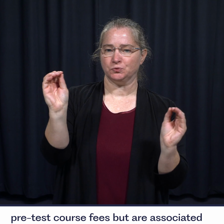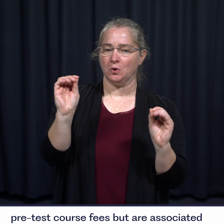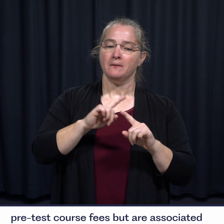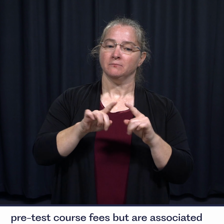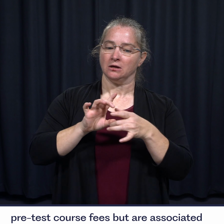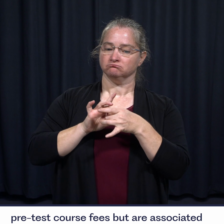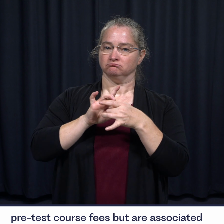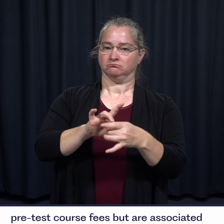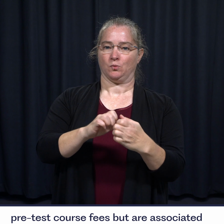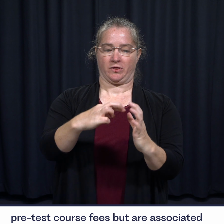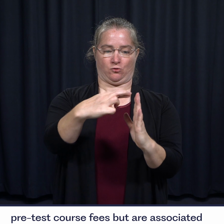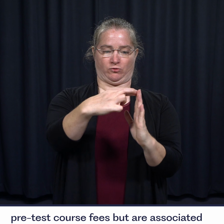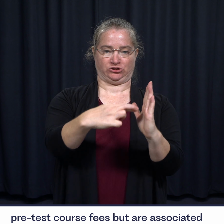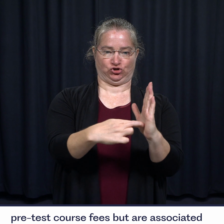with registration and testing.